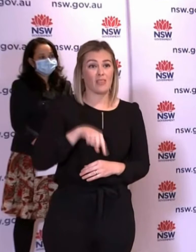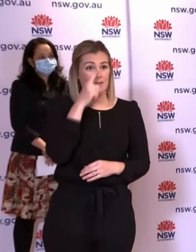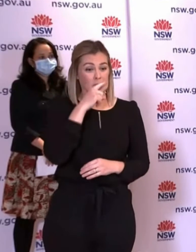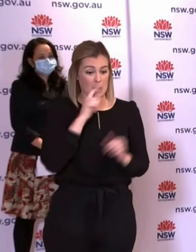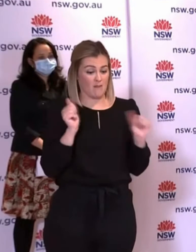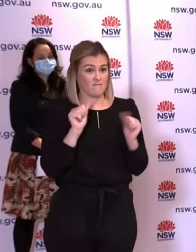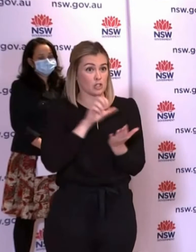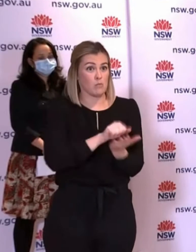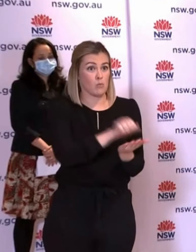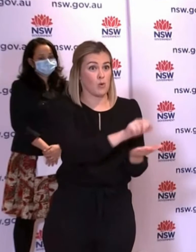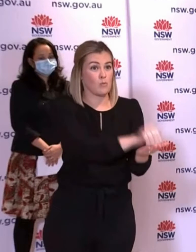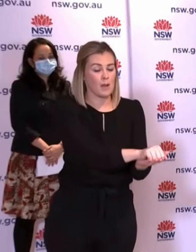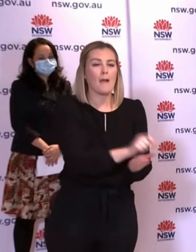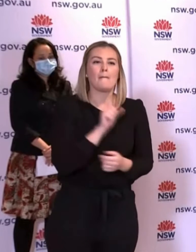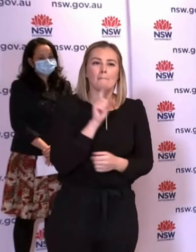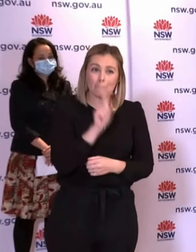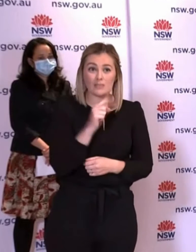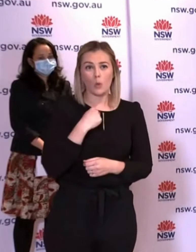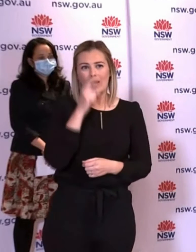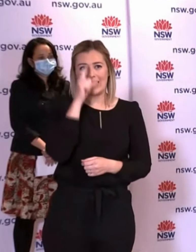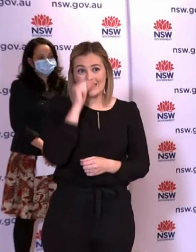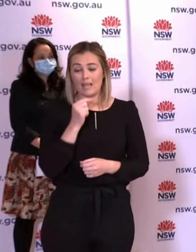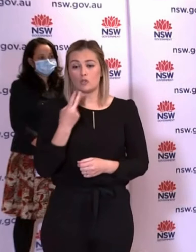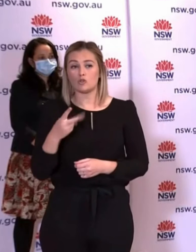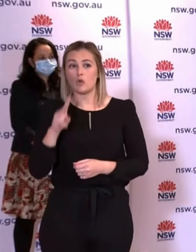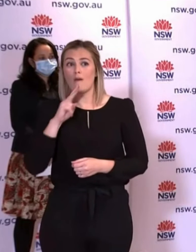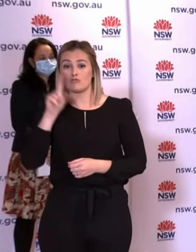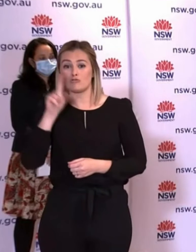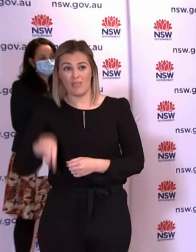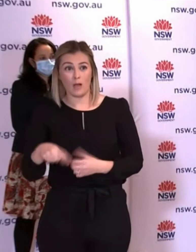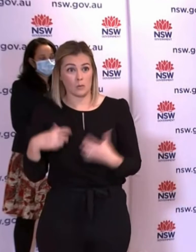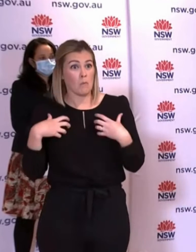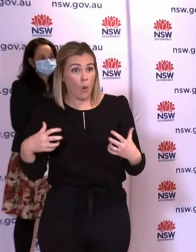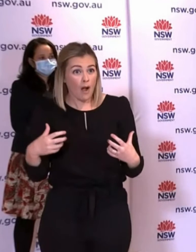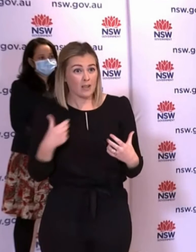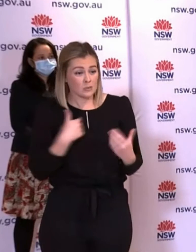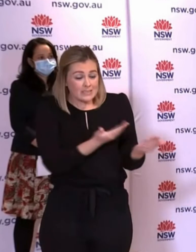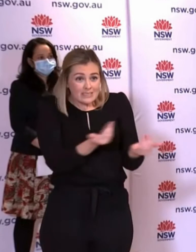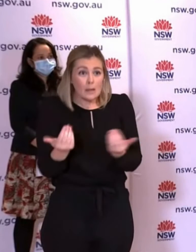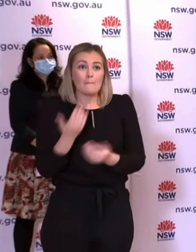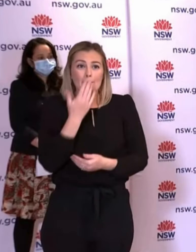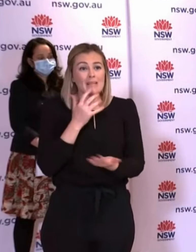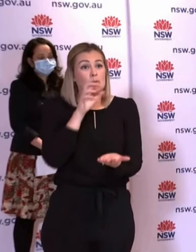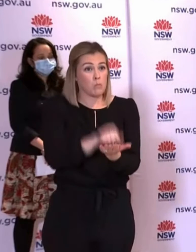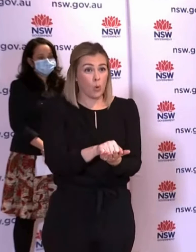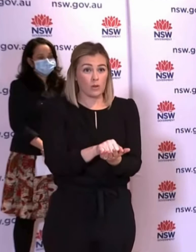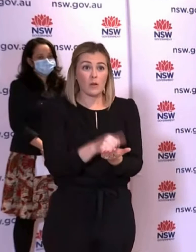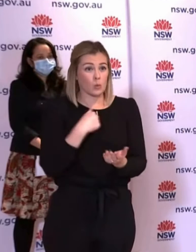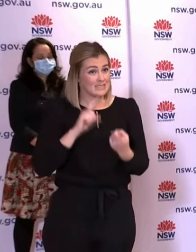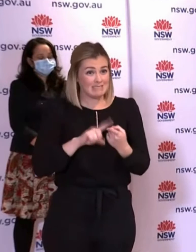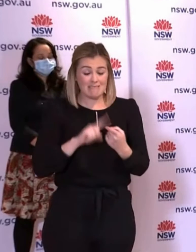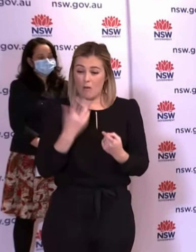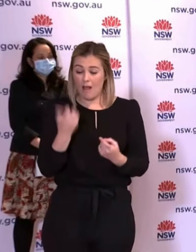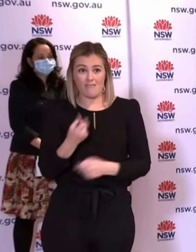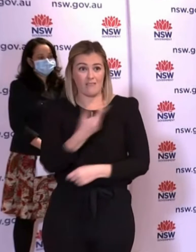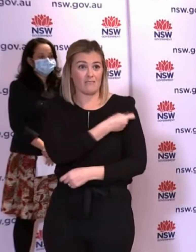can do 200,000 more easily. Maybe not easily, but we can do 200,000 more. And the